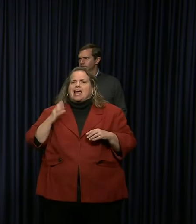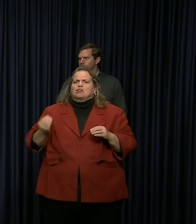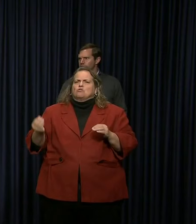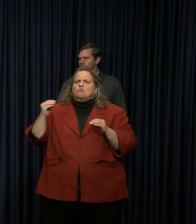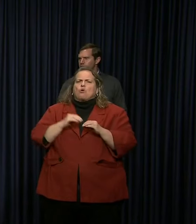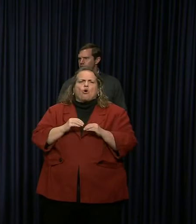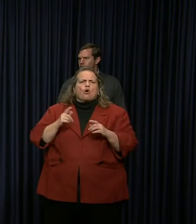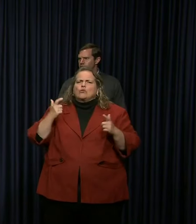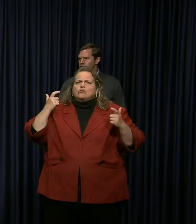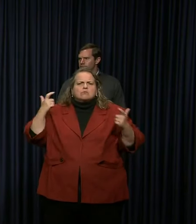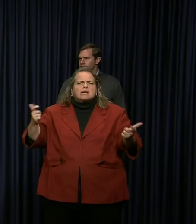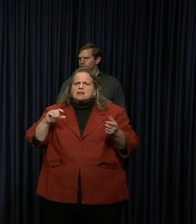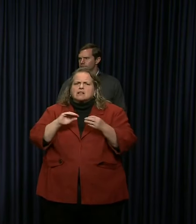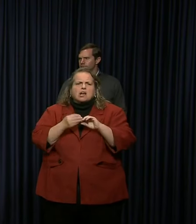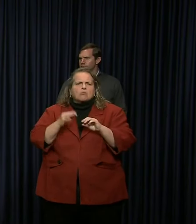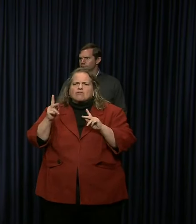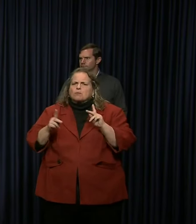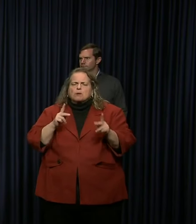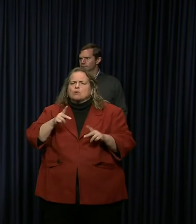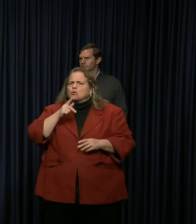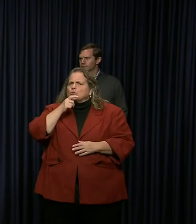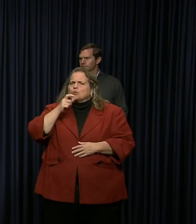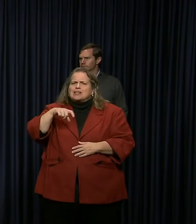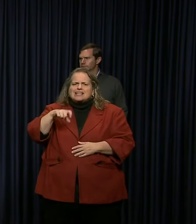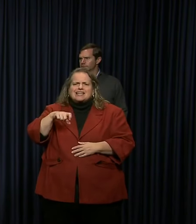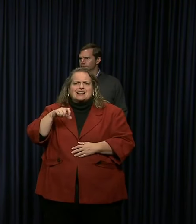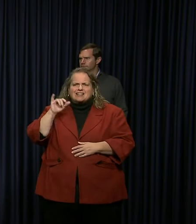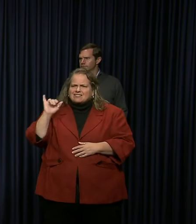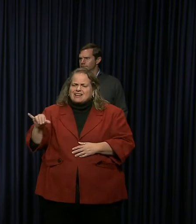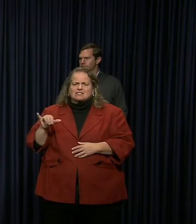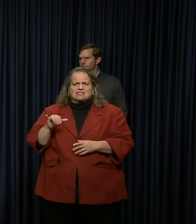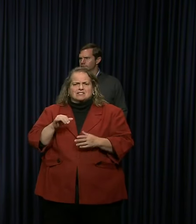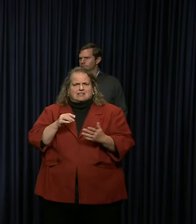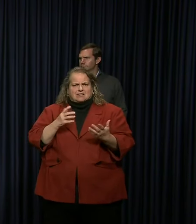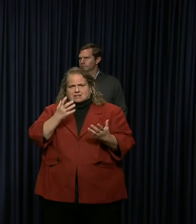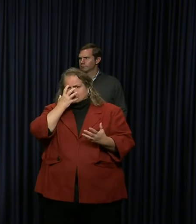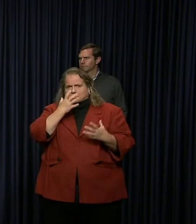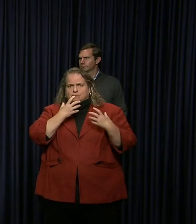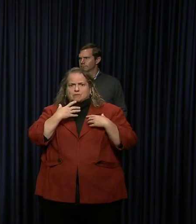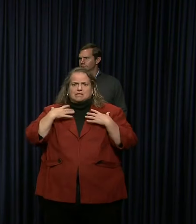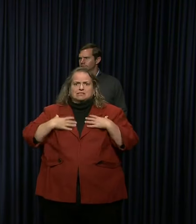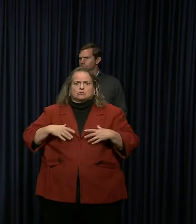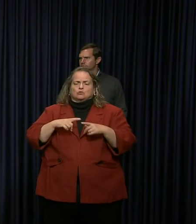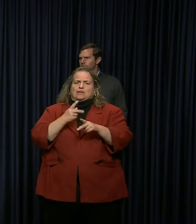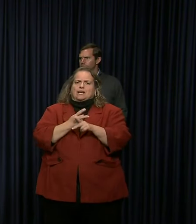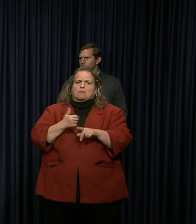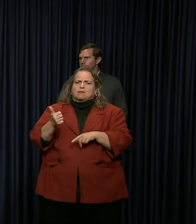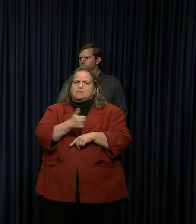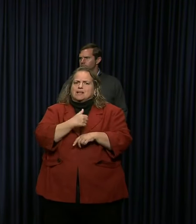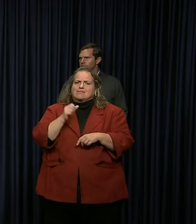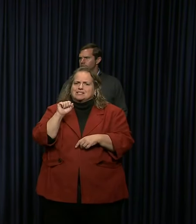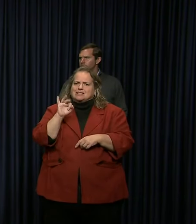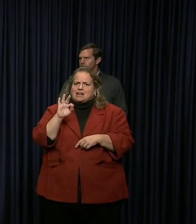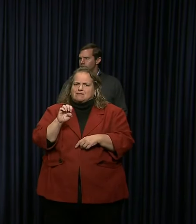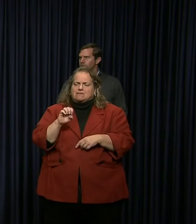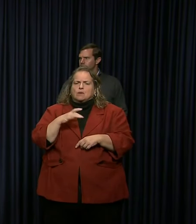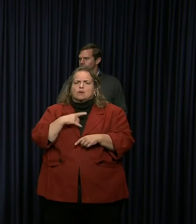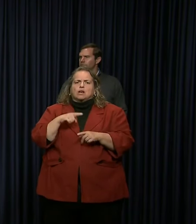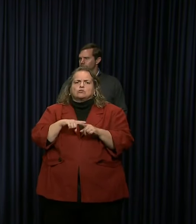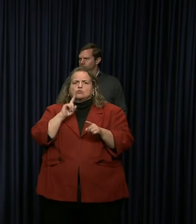there's enormous number of people who need this material to keep themselves and the patient safe. So I'd like to just talk